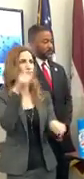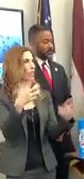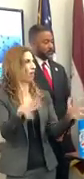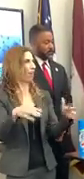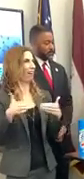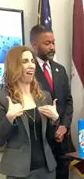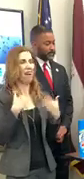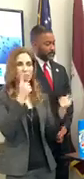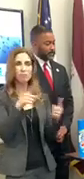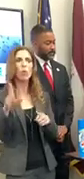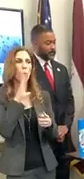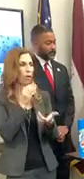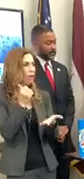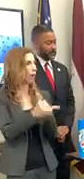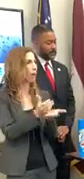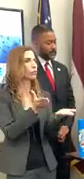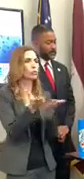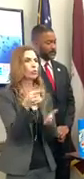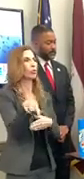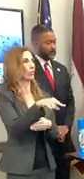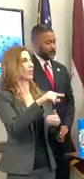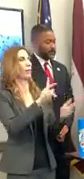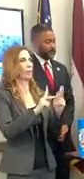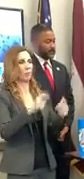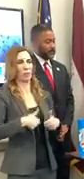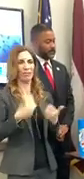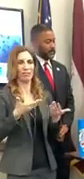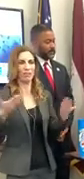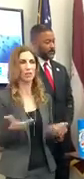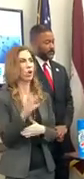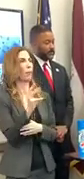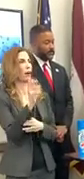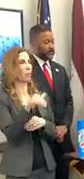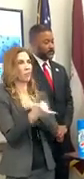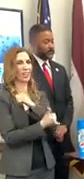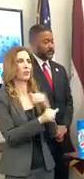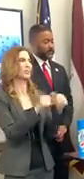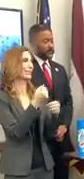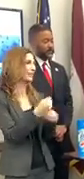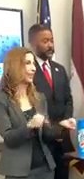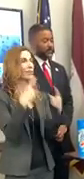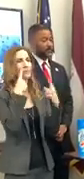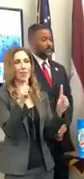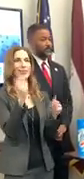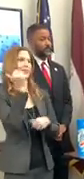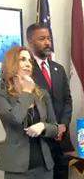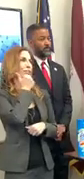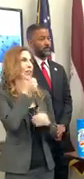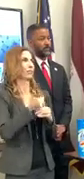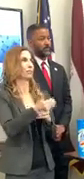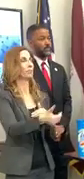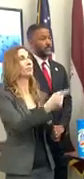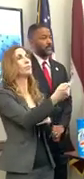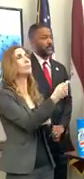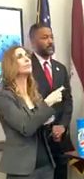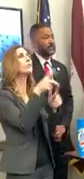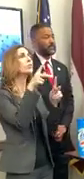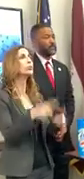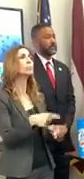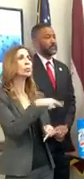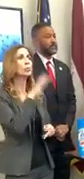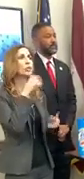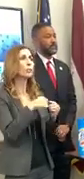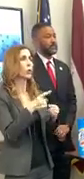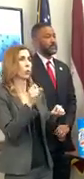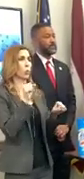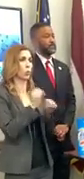being able to serve the citizens of Montgomery County as safely and effectively as we do every other day of the week. The person who you talked about who works